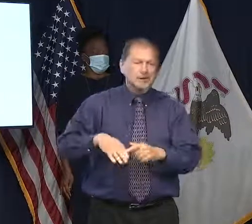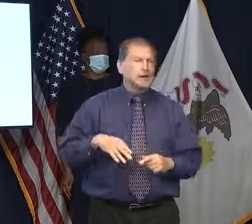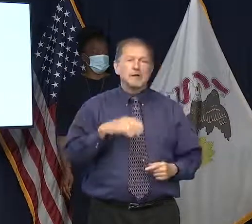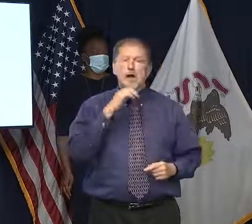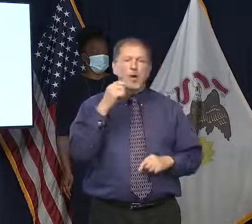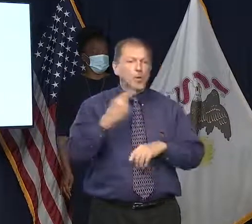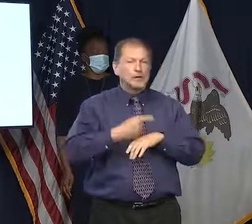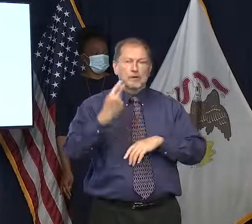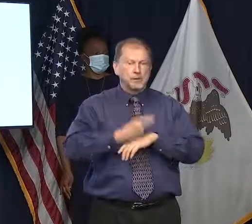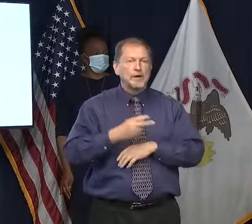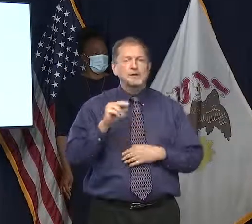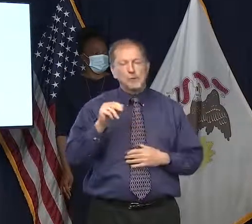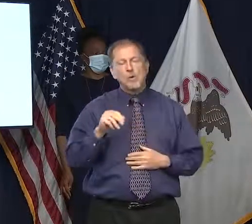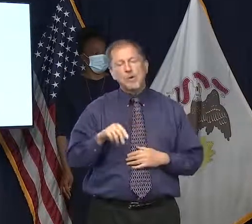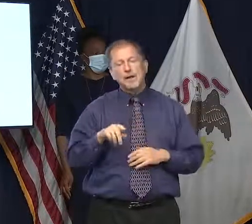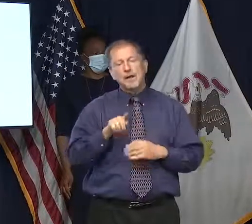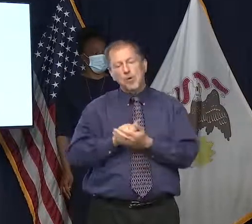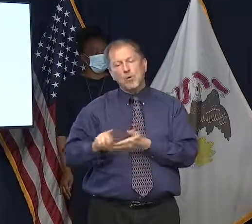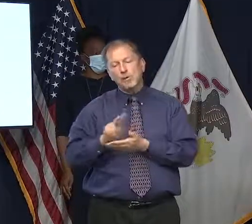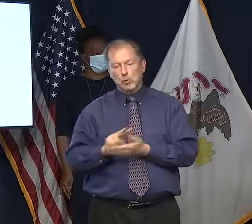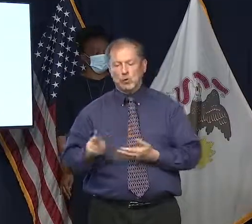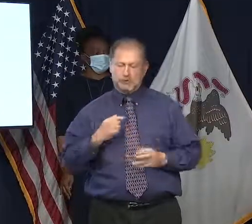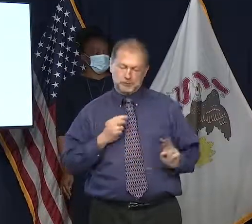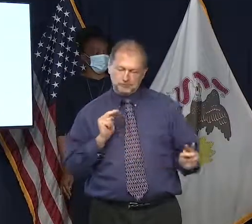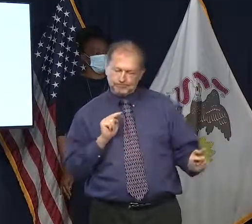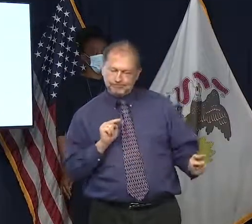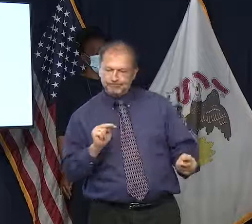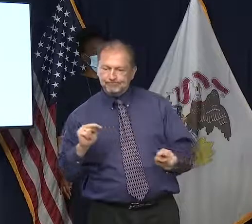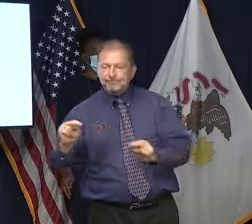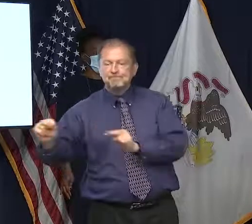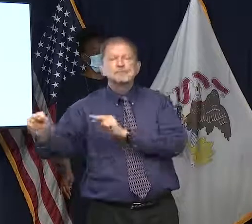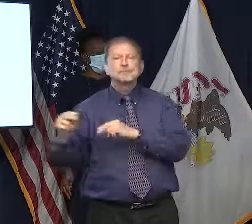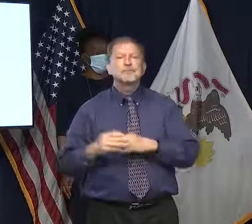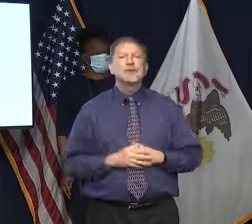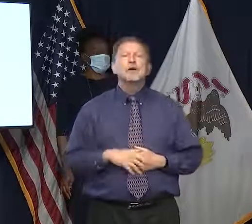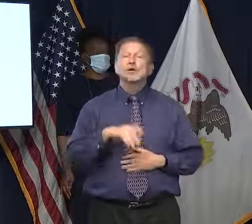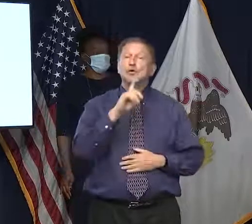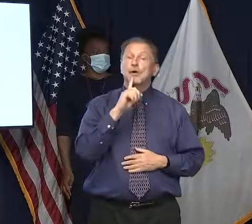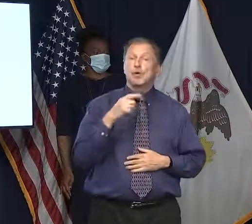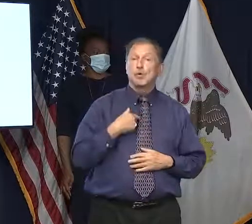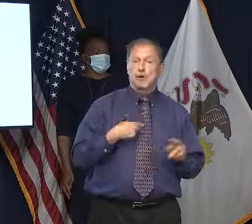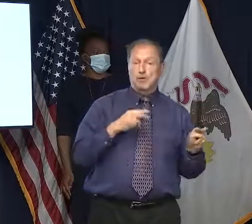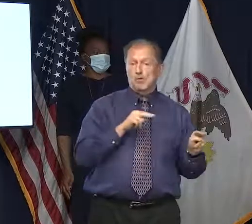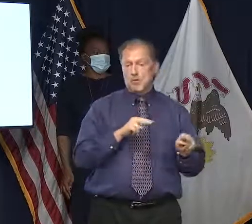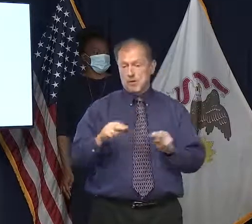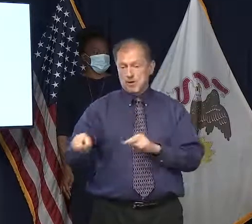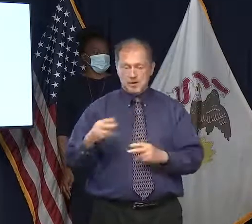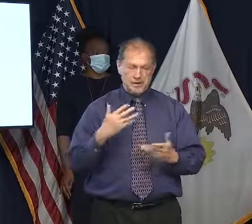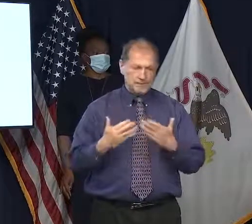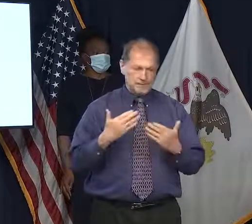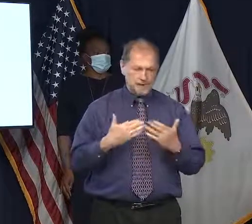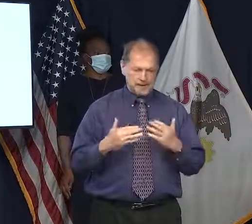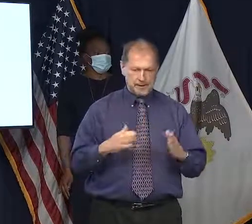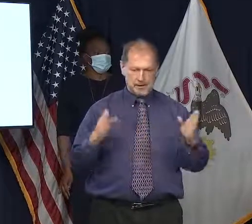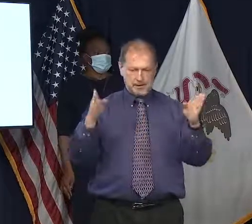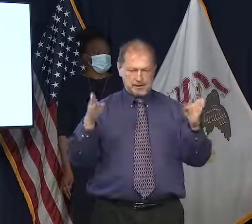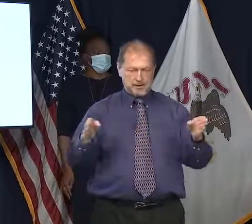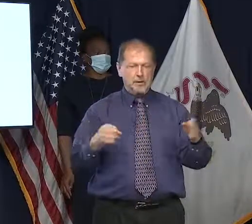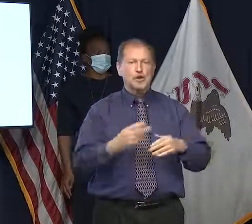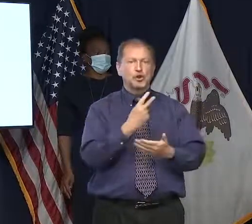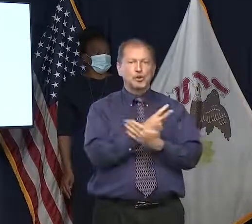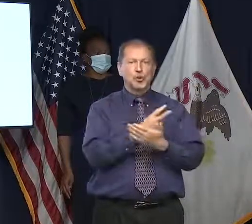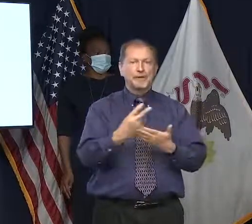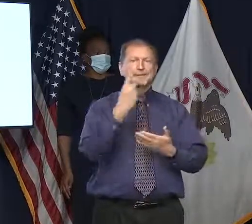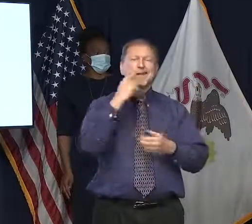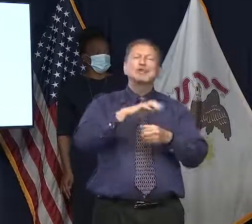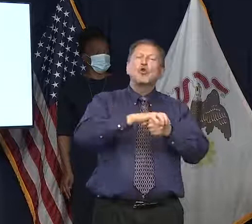you put mitigations in place. So we want to watch those mitigations over at least 1 incubation period, which is 2 weeks. And really,